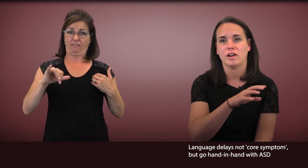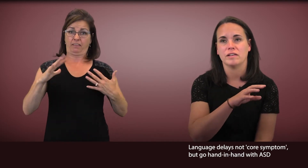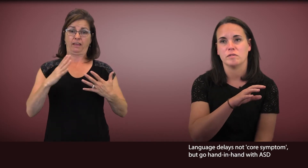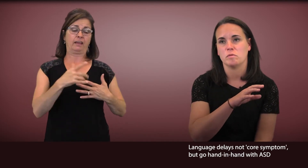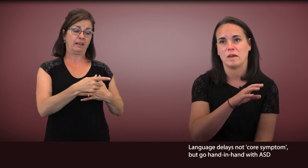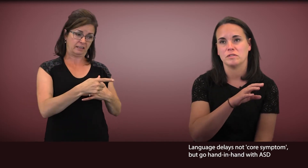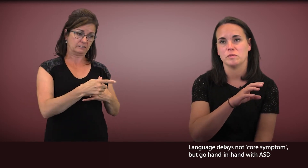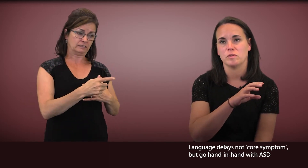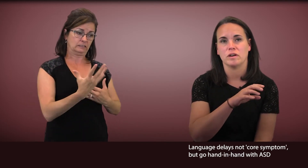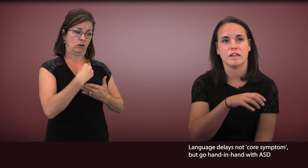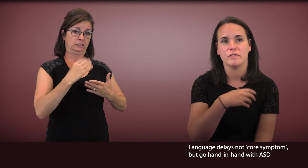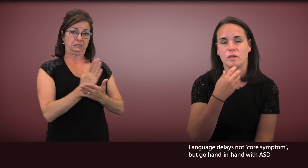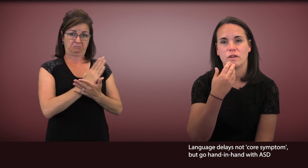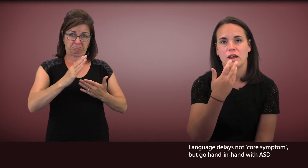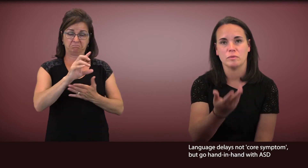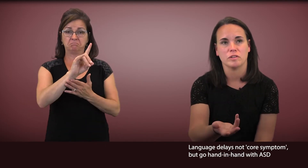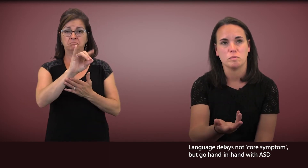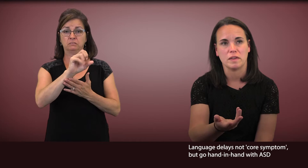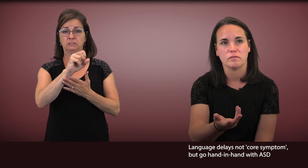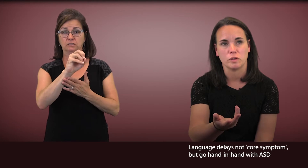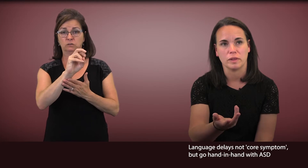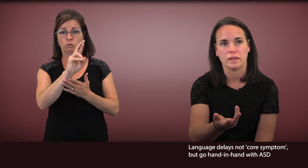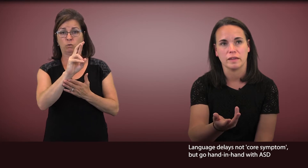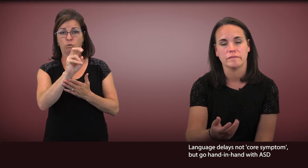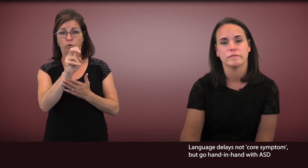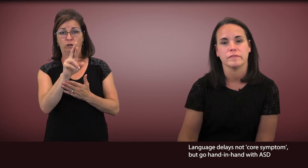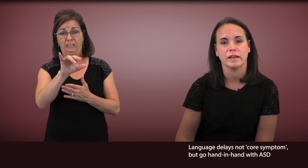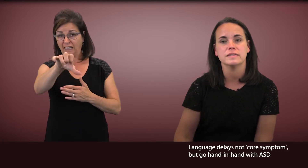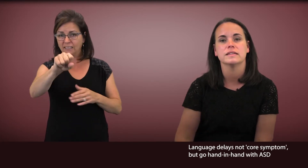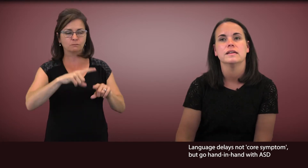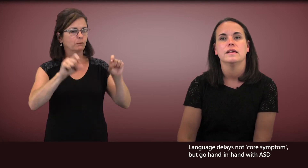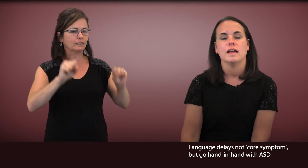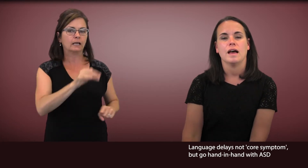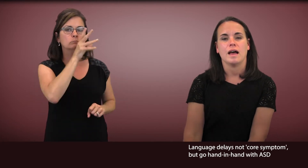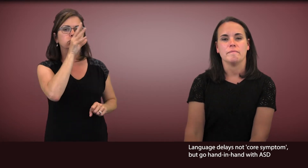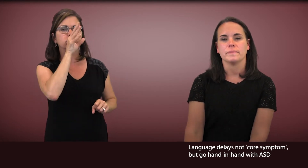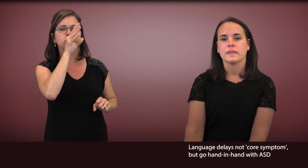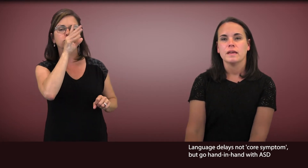could have an autism spectrum disorder even though they're able to speak fluently, right?